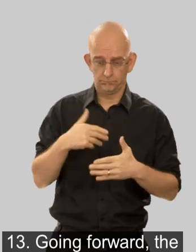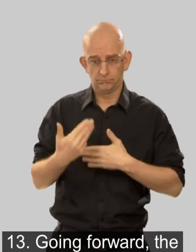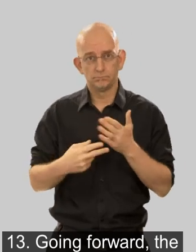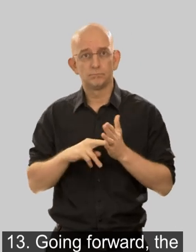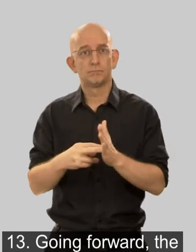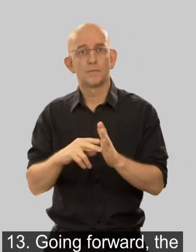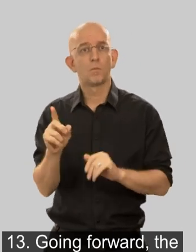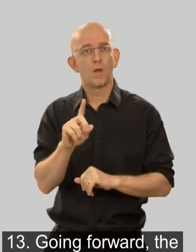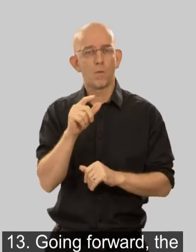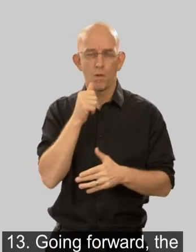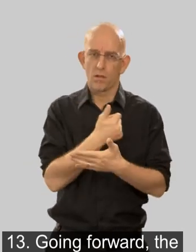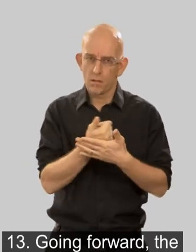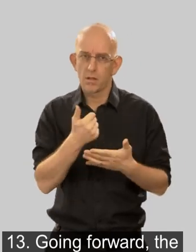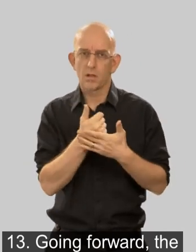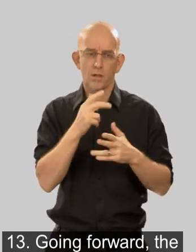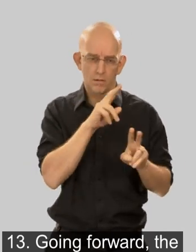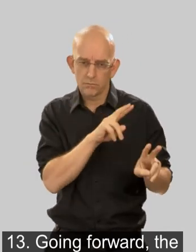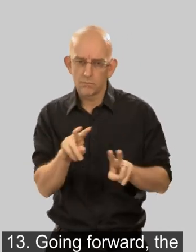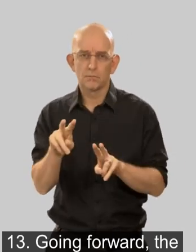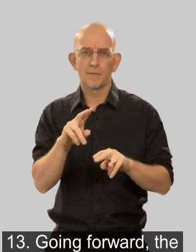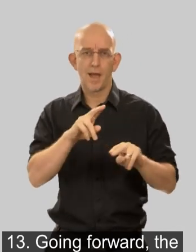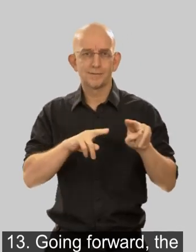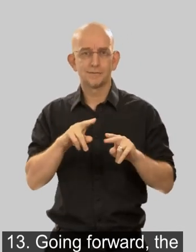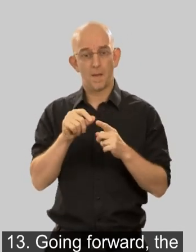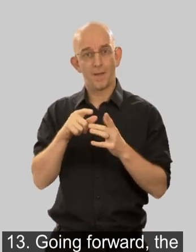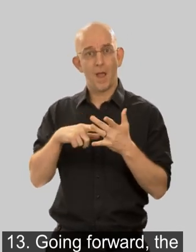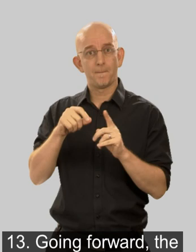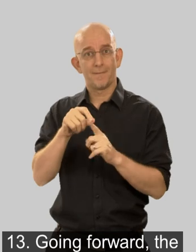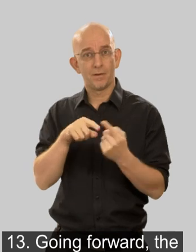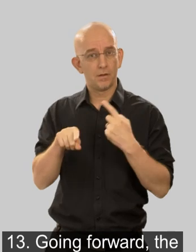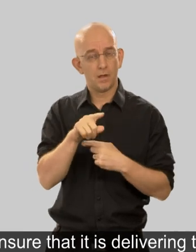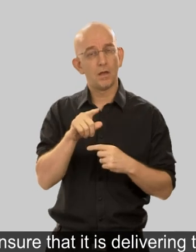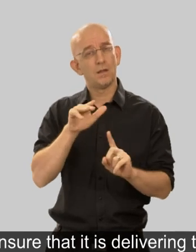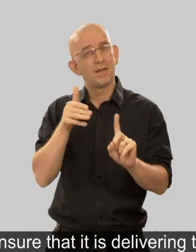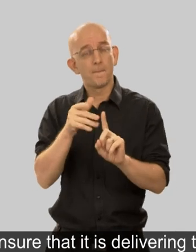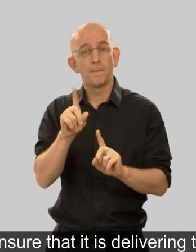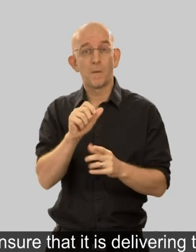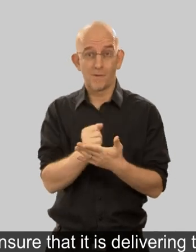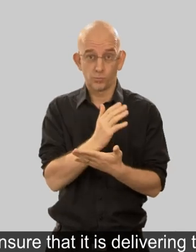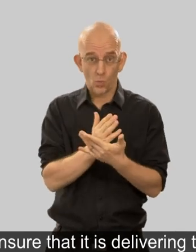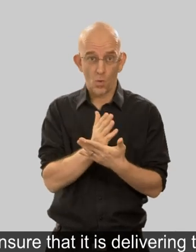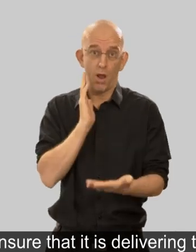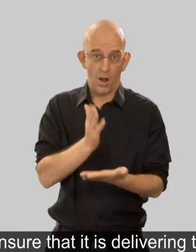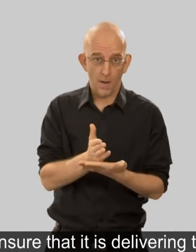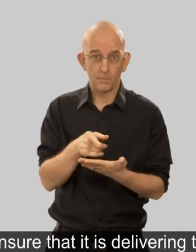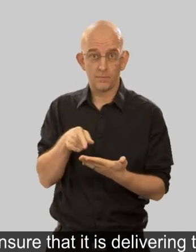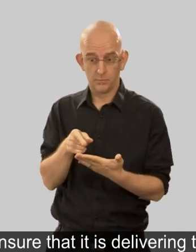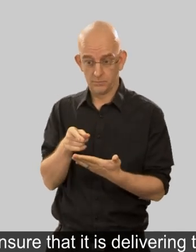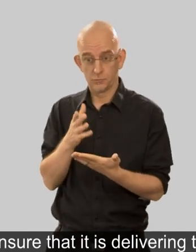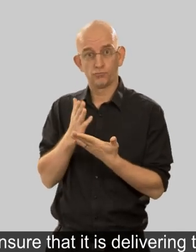Going forward, the government will regularly assess PIP to ensure that it